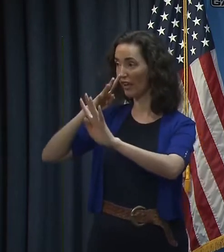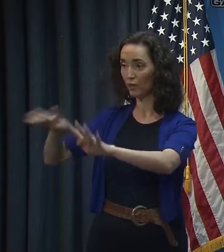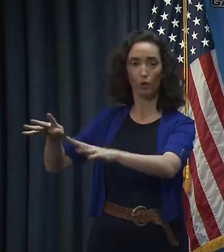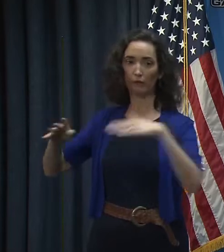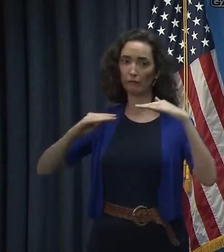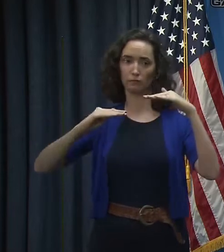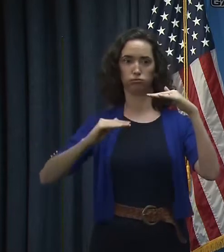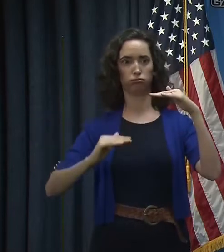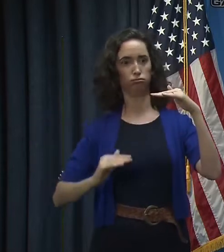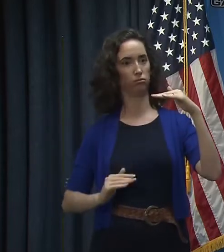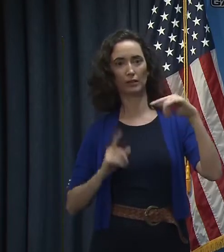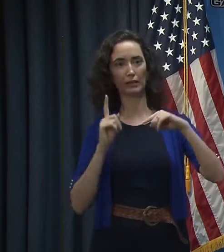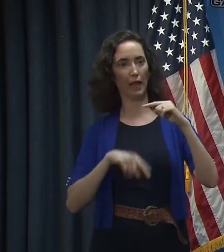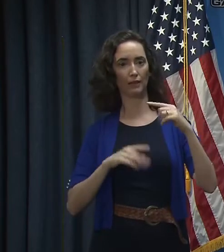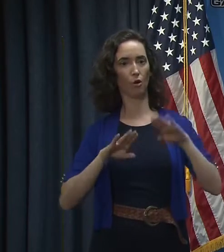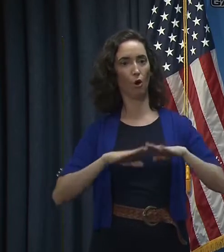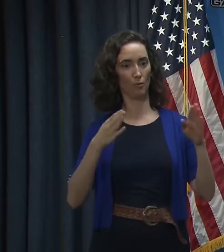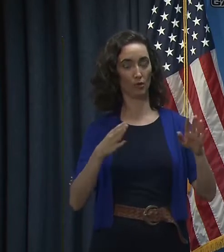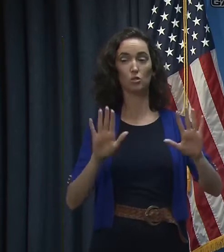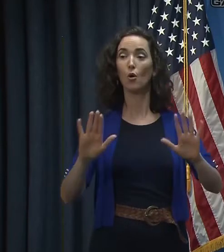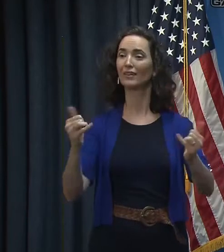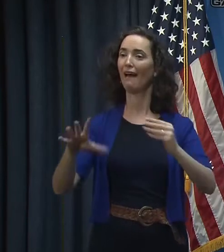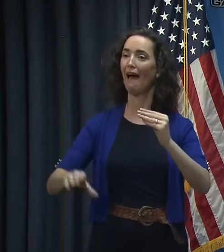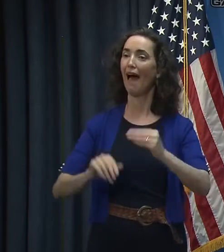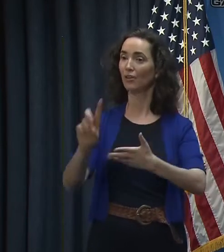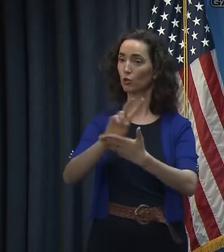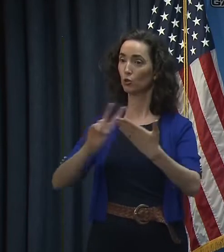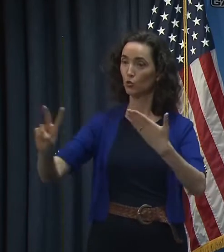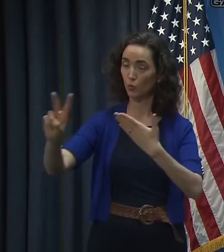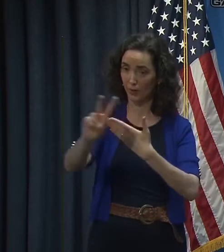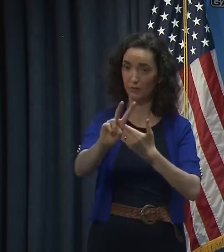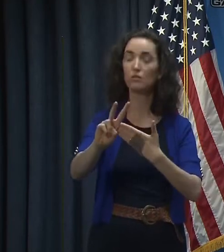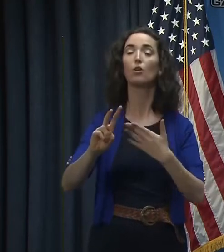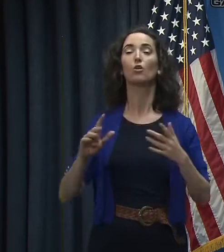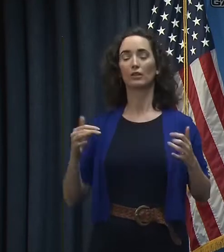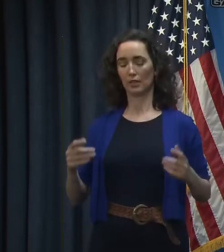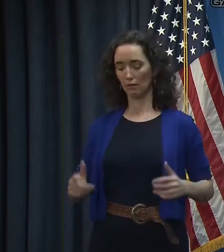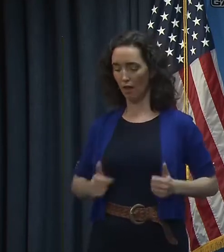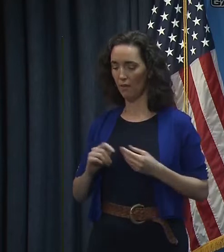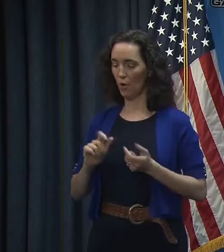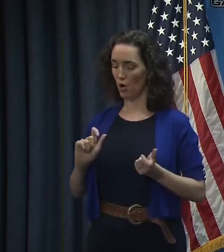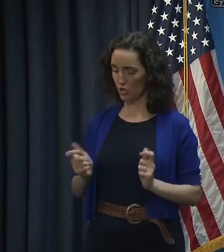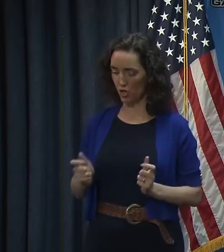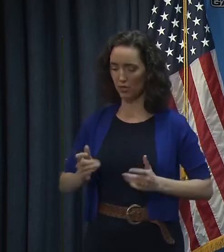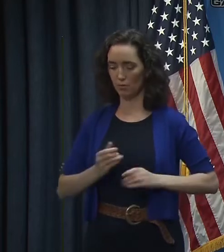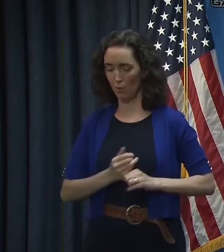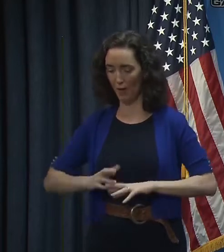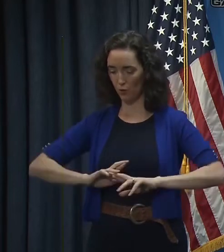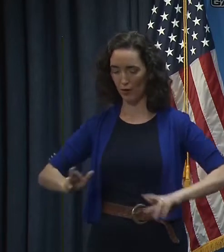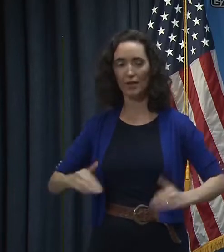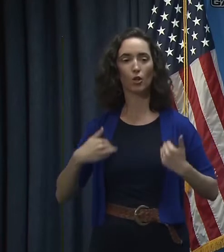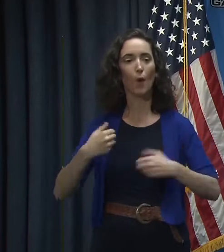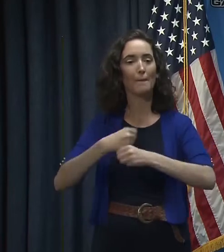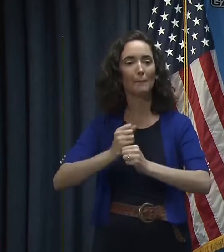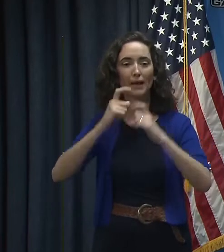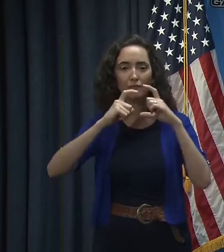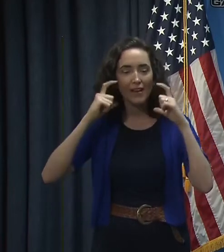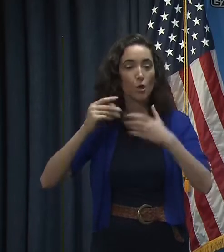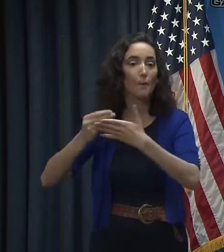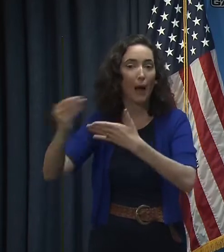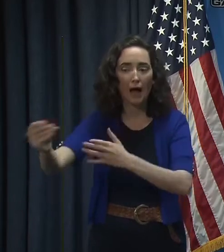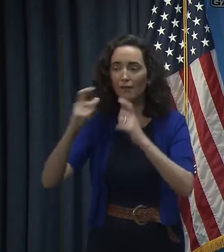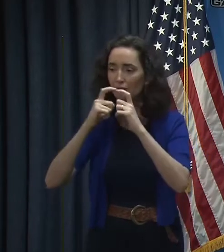weeks as time to adjust to this new normal, as time to make or buy a face covering if you haven't already done